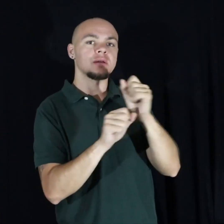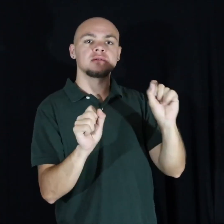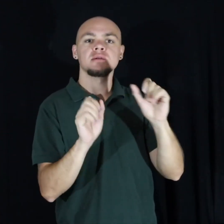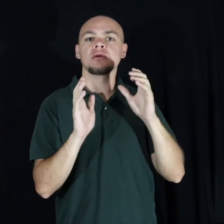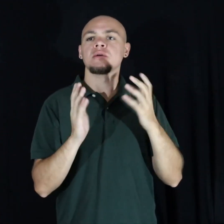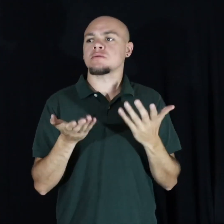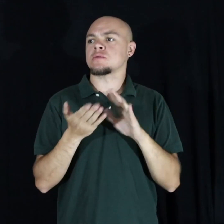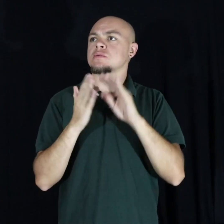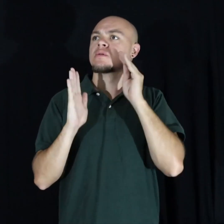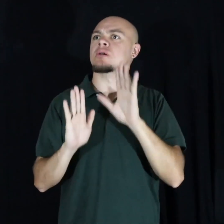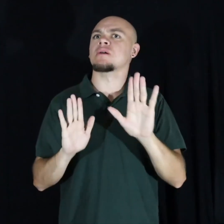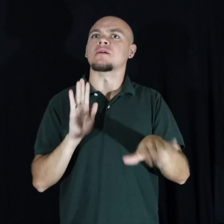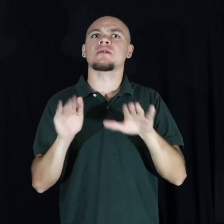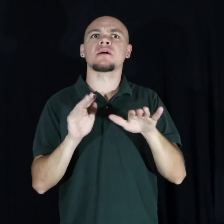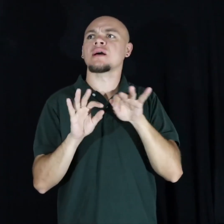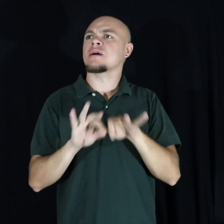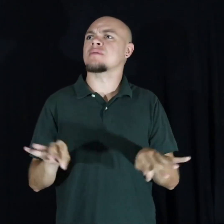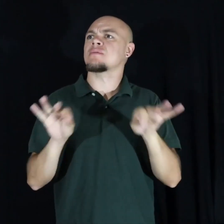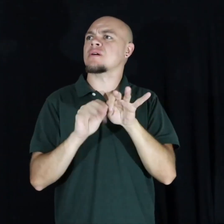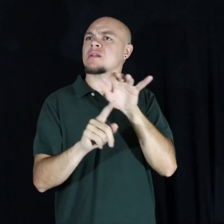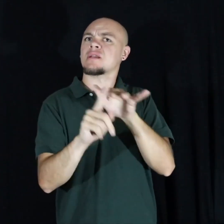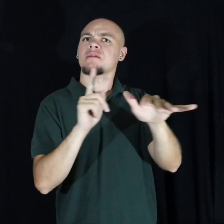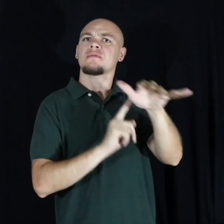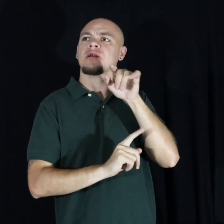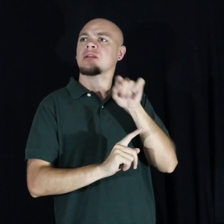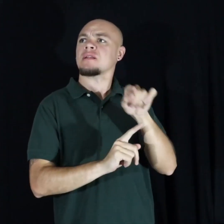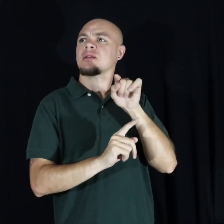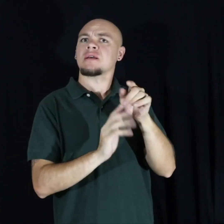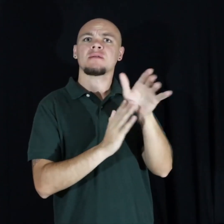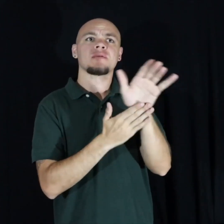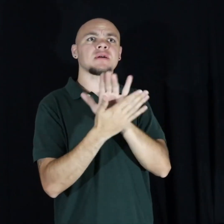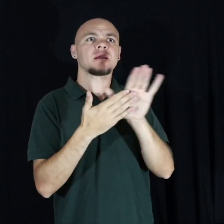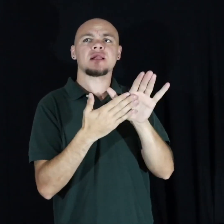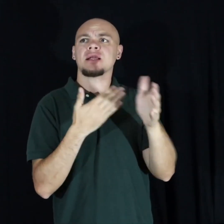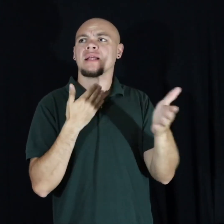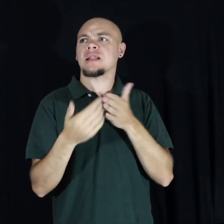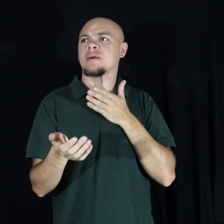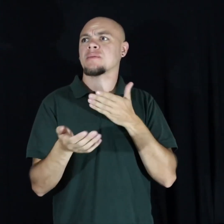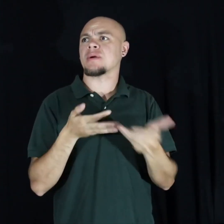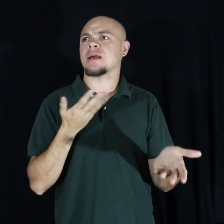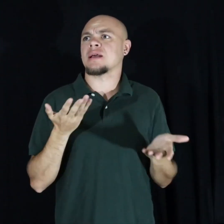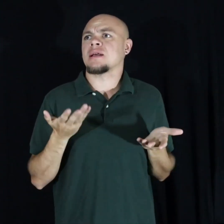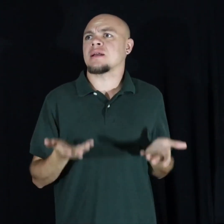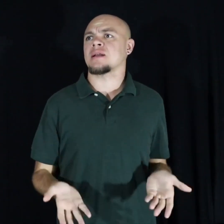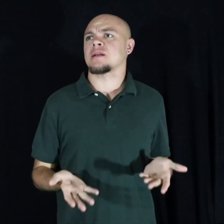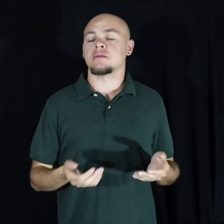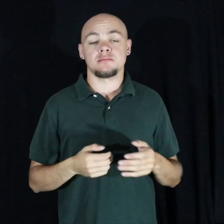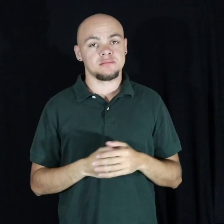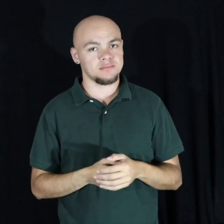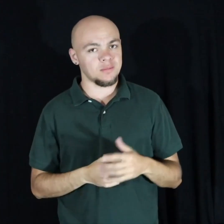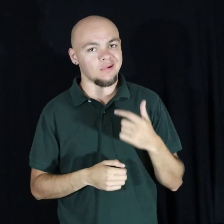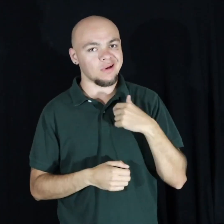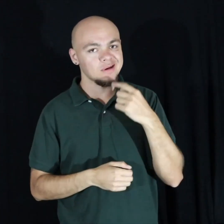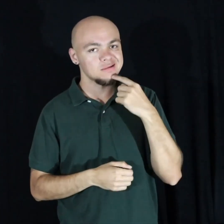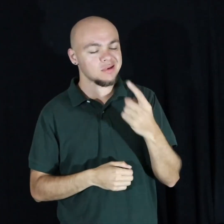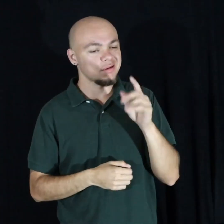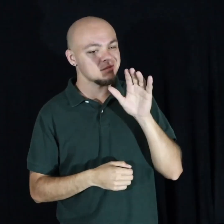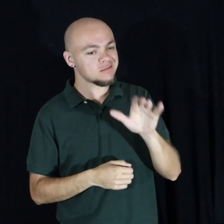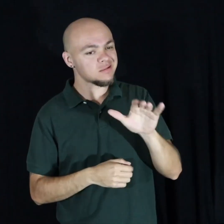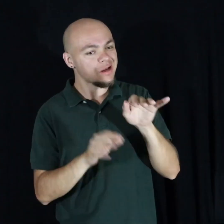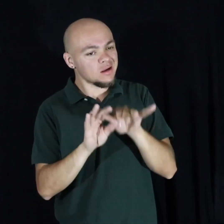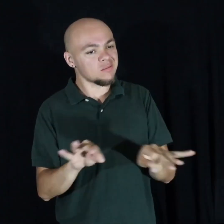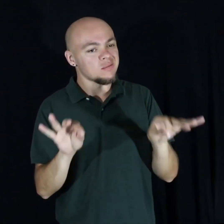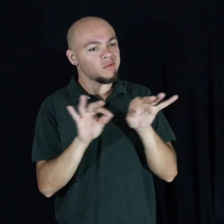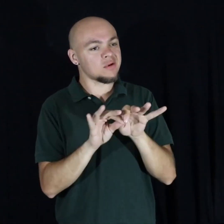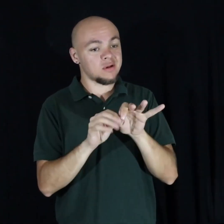says, well, why is it so important to save the environment? It's not like it's going to get clean anyway. I tell him, well, it is important to take